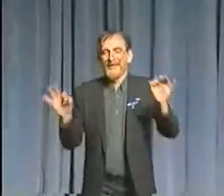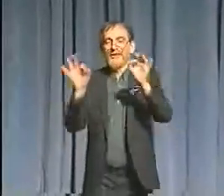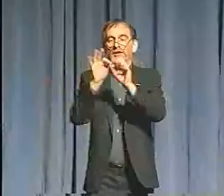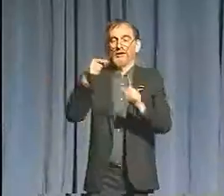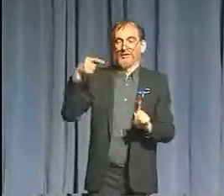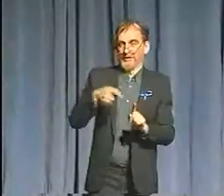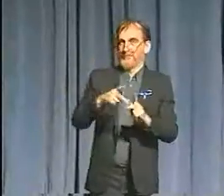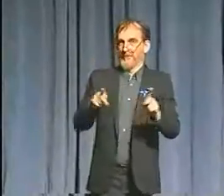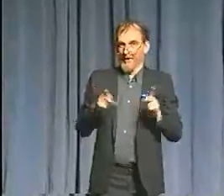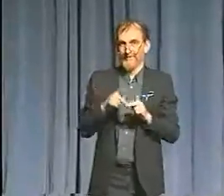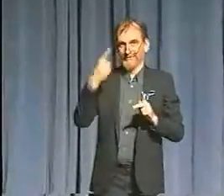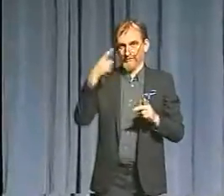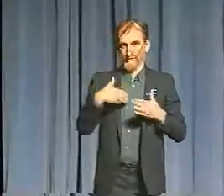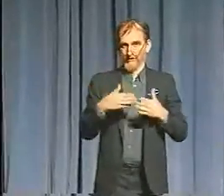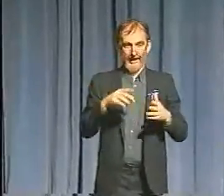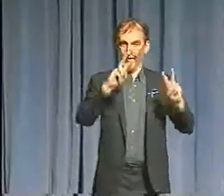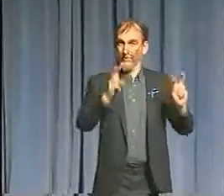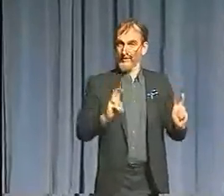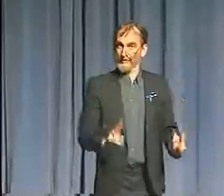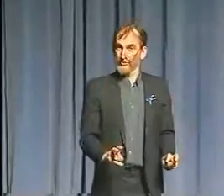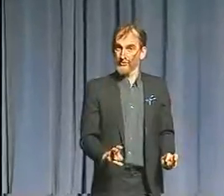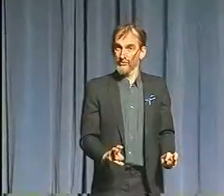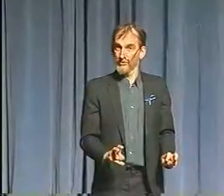Minority studies are very significant.